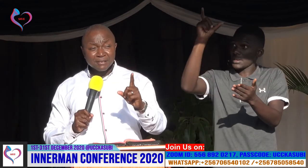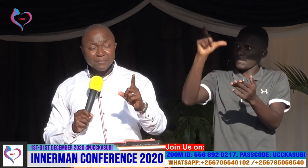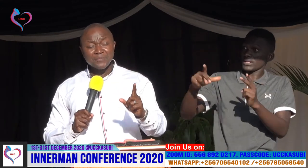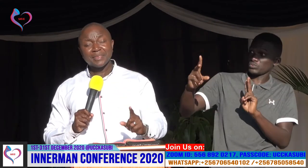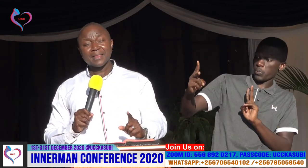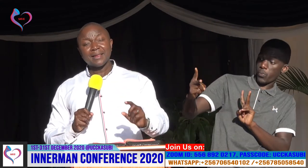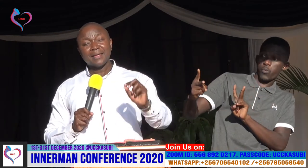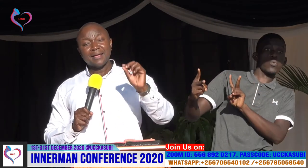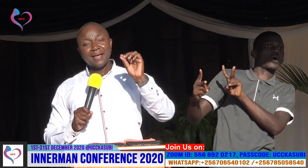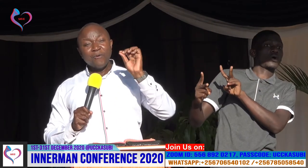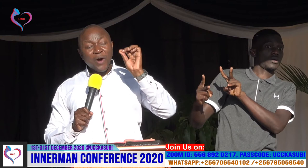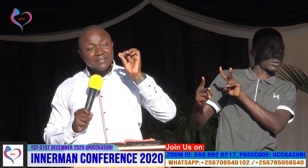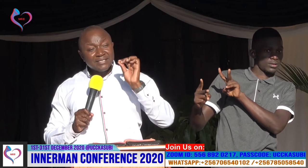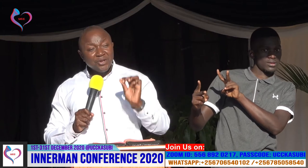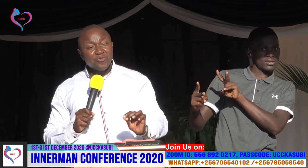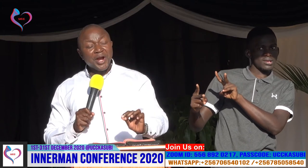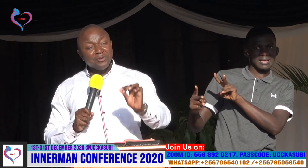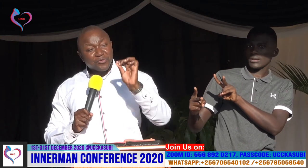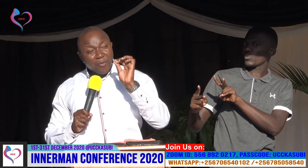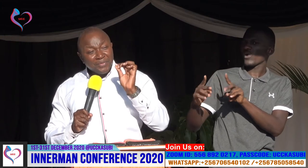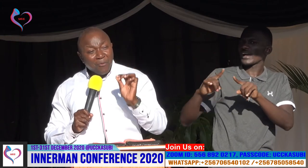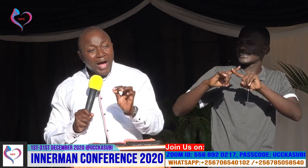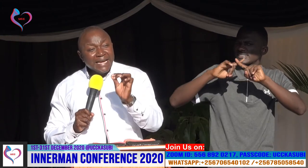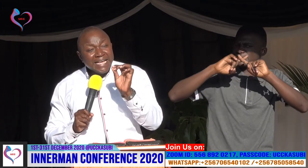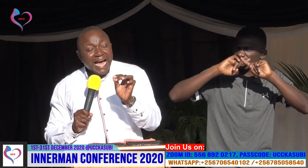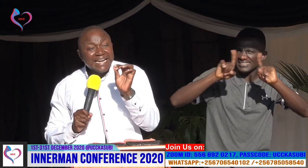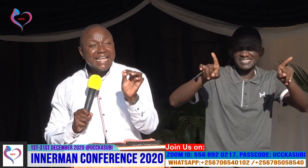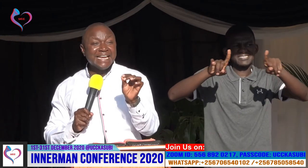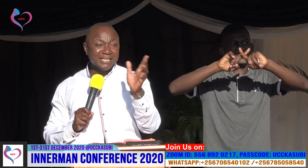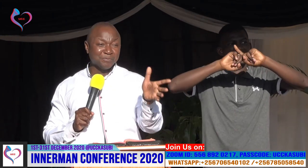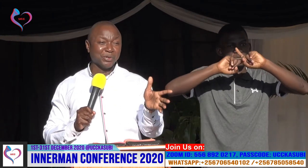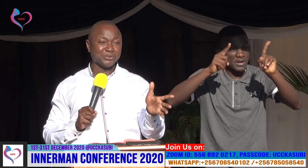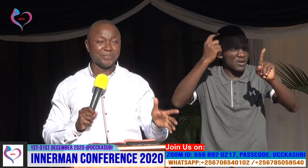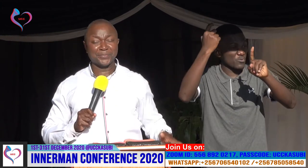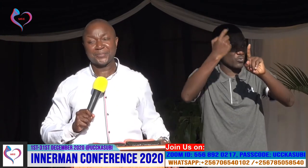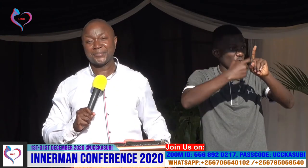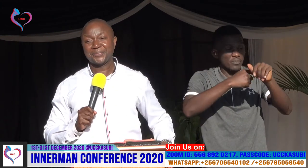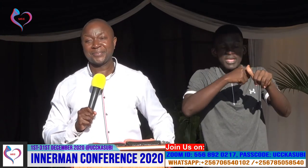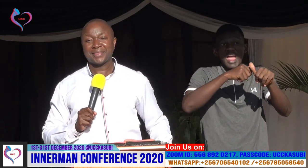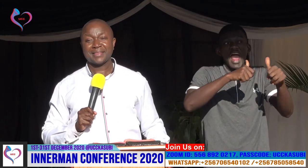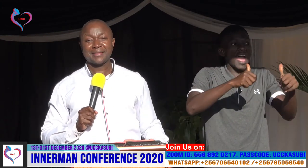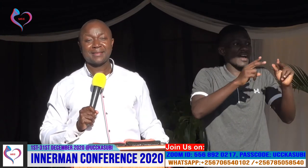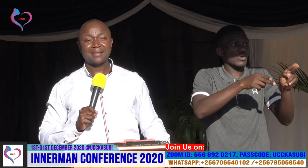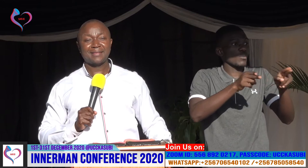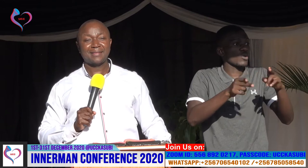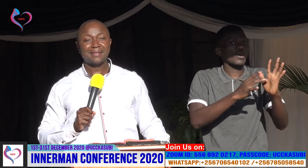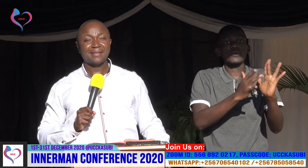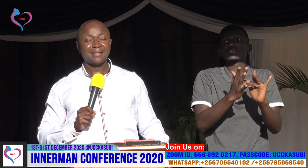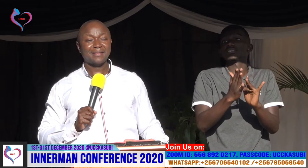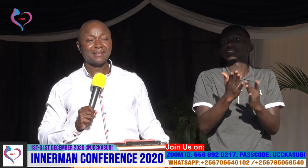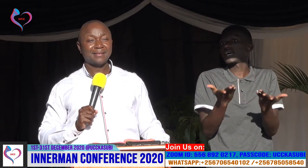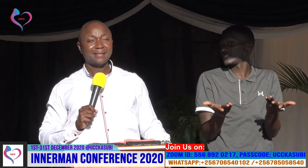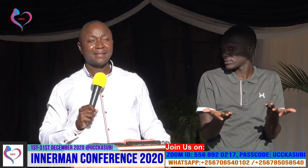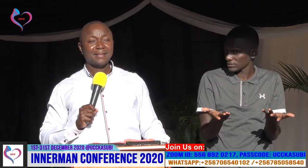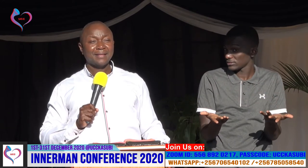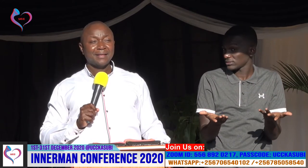beheld kubango omuntu gwe yalaba was different from the one he had lay in his bosom. Yali wanja ulonyonyo gwe yali